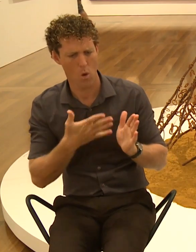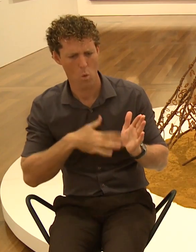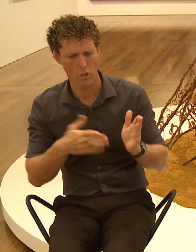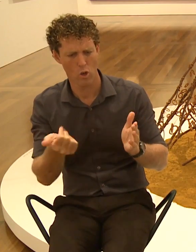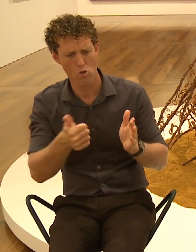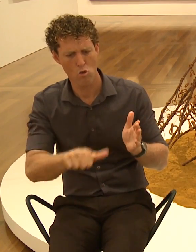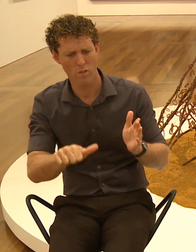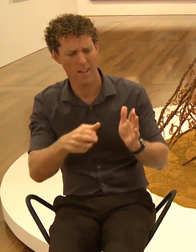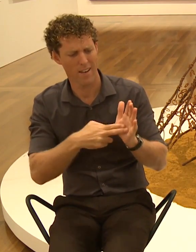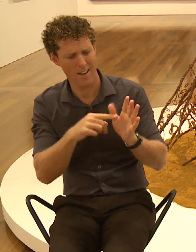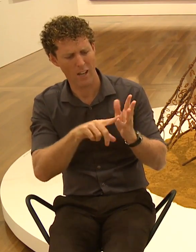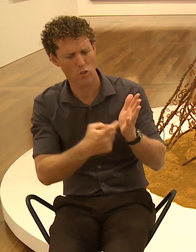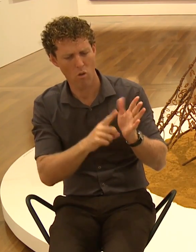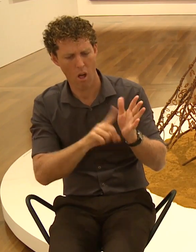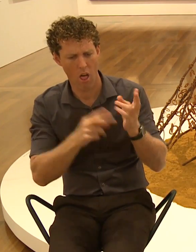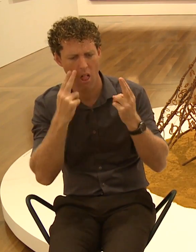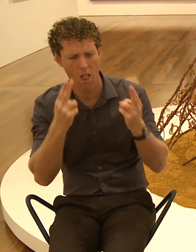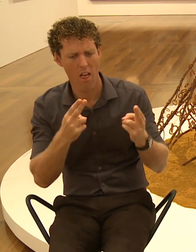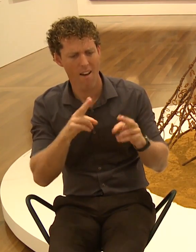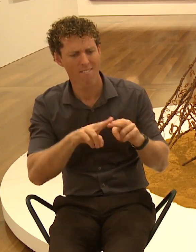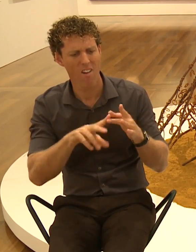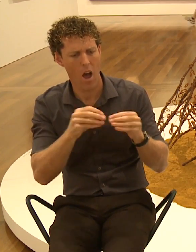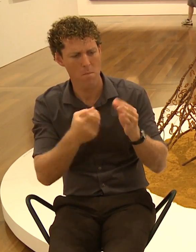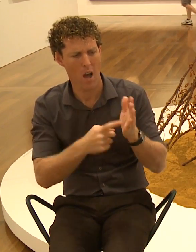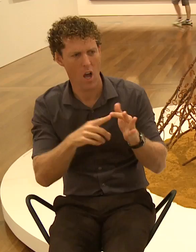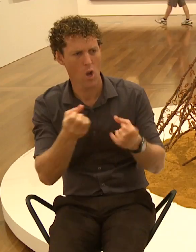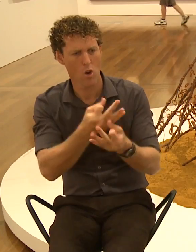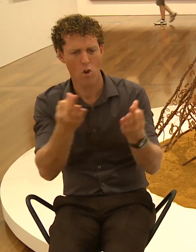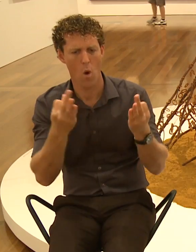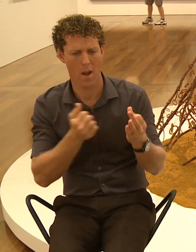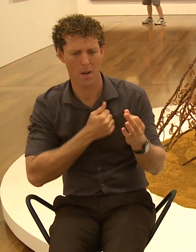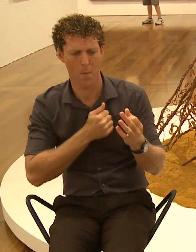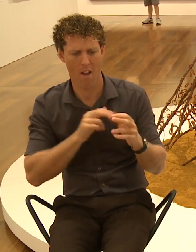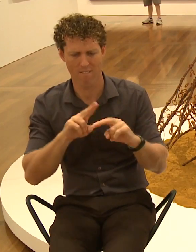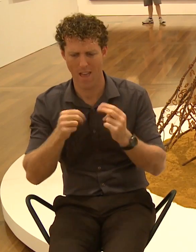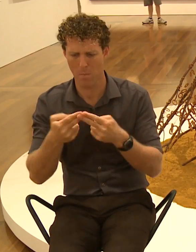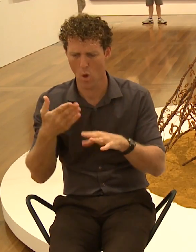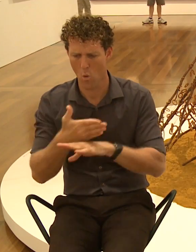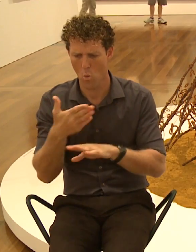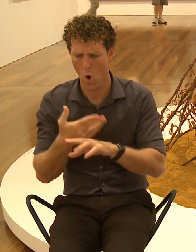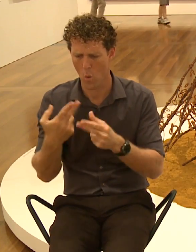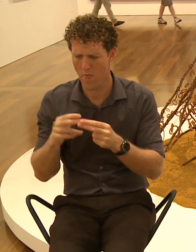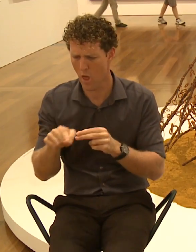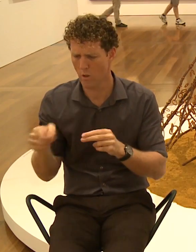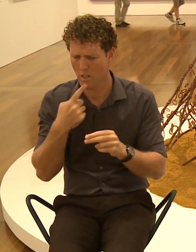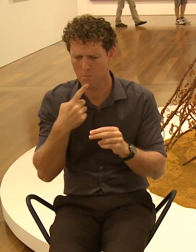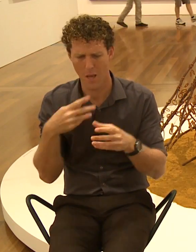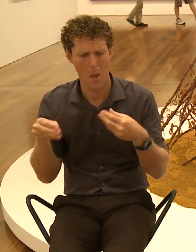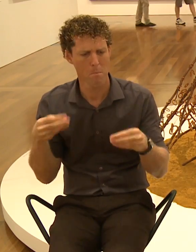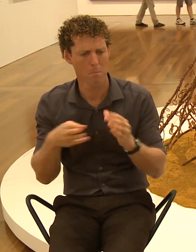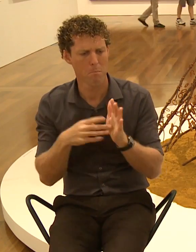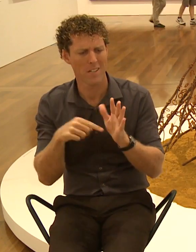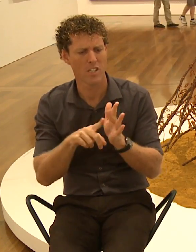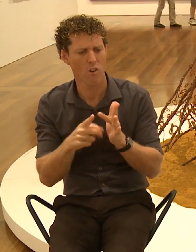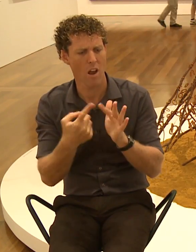fibre. There was no one in my family that was working in any of those materials. And so I